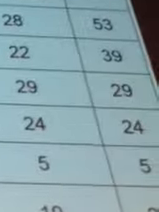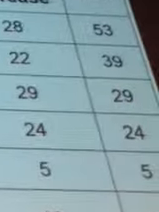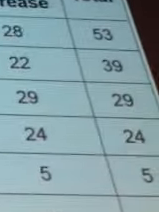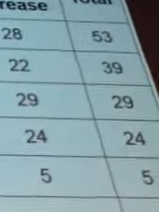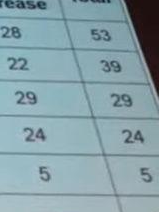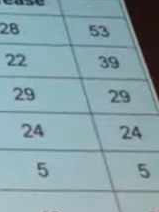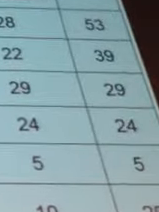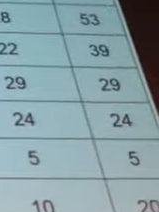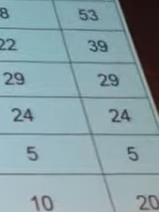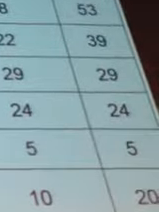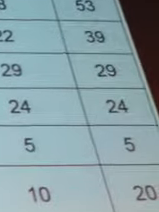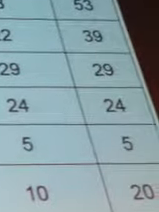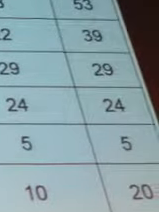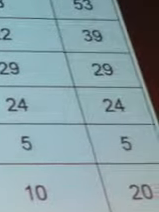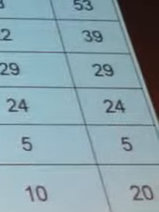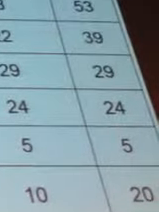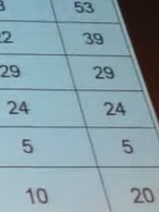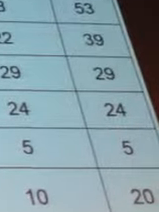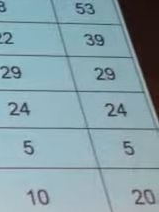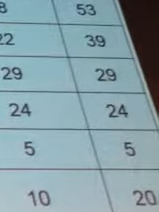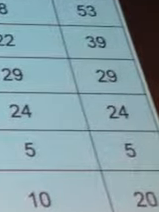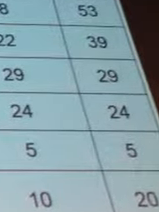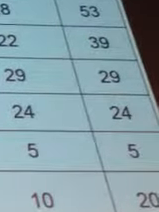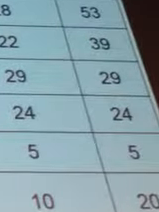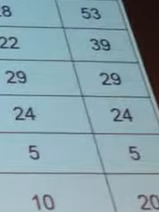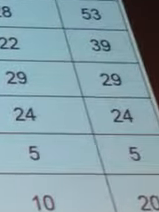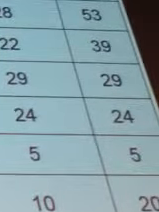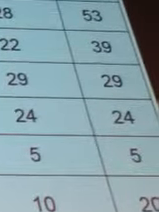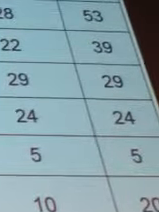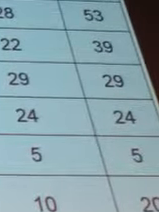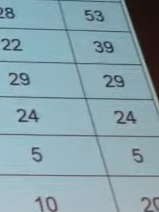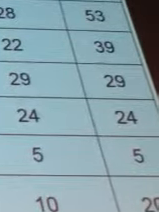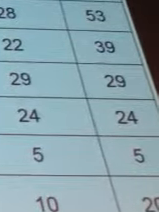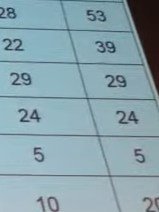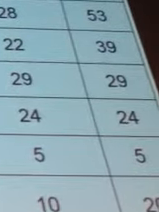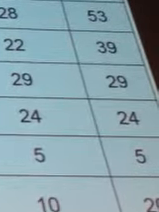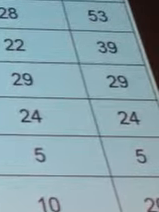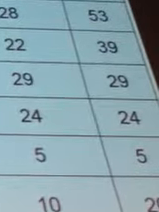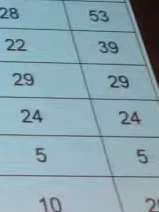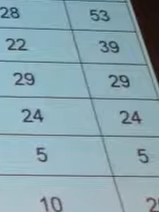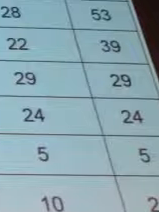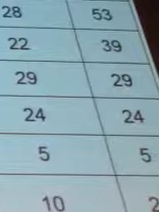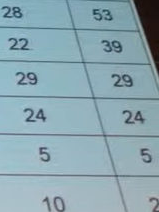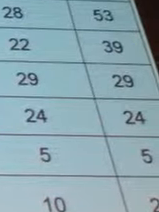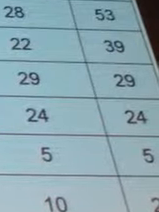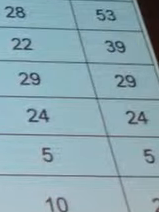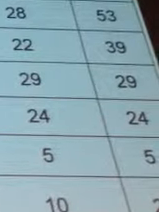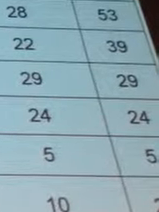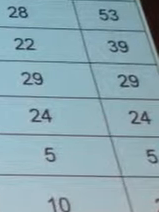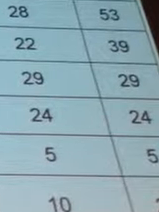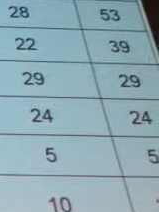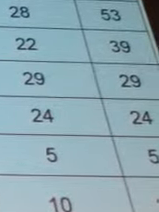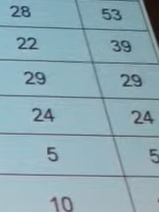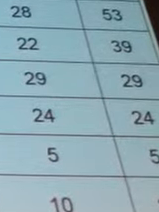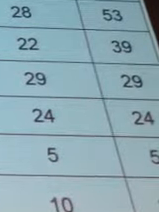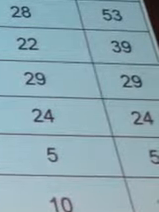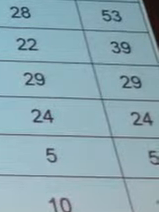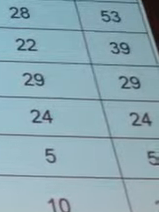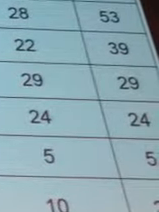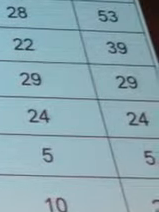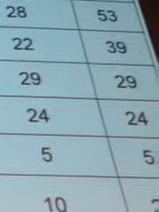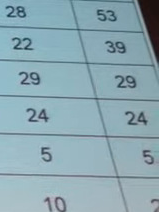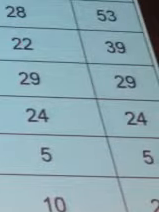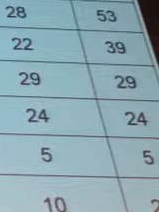There are 7 categories of actions listed down the left-hand side, and then the numbers of faculty and non-faculty